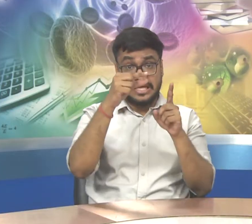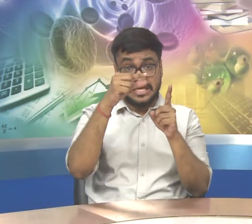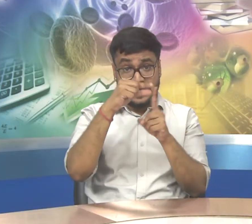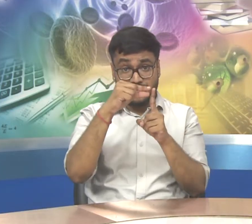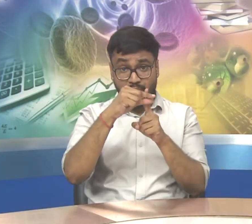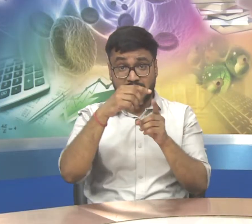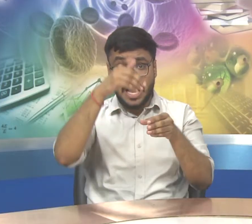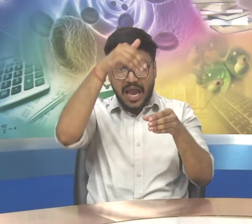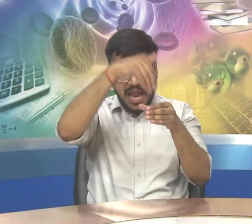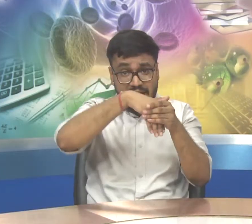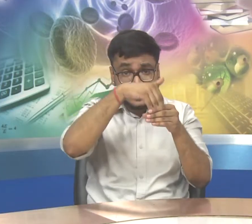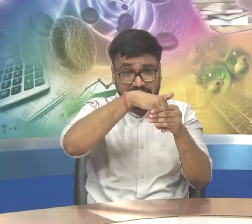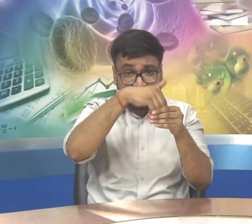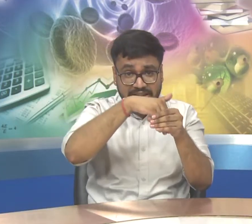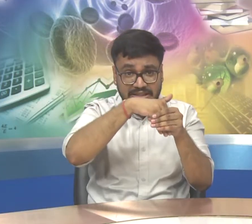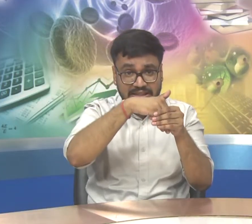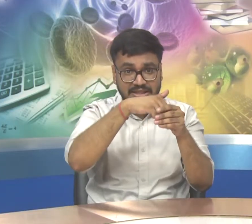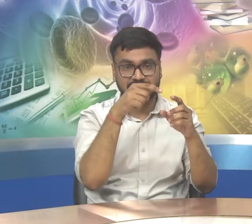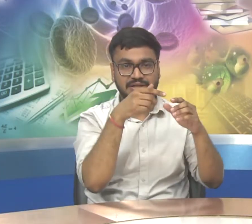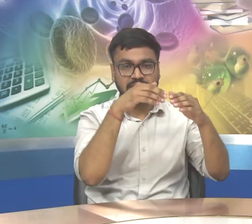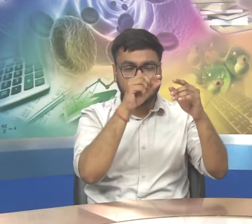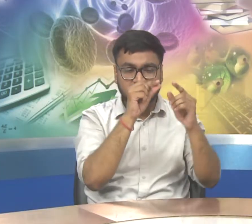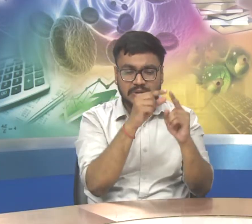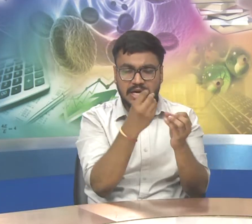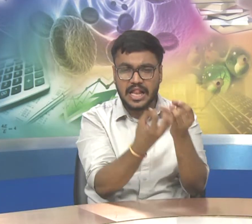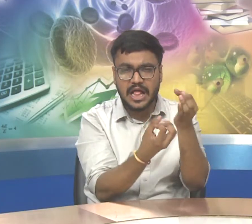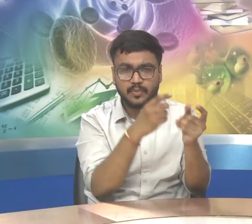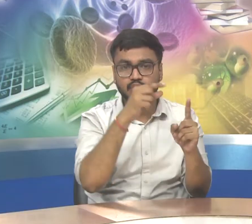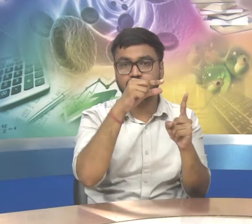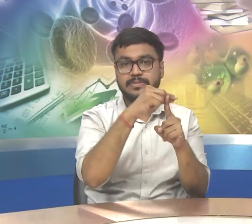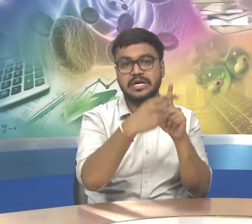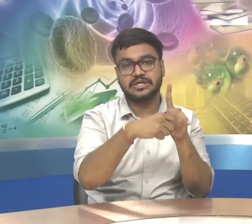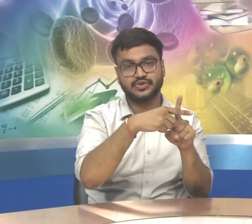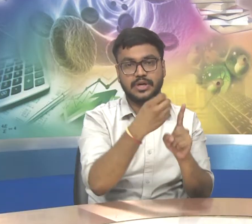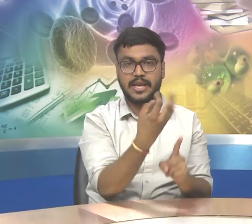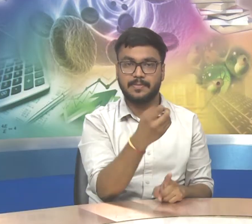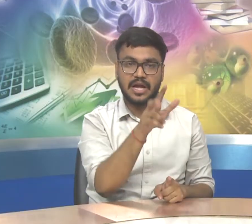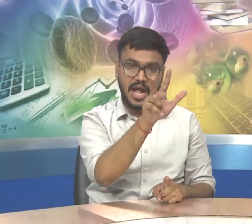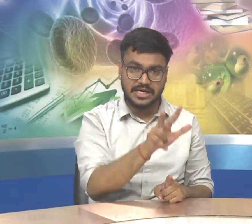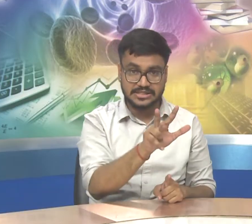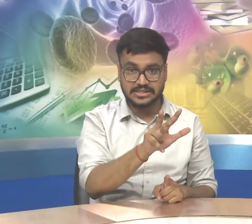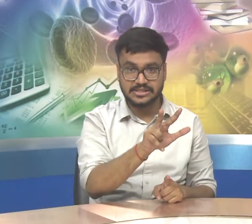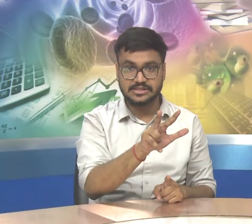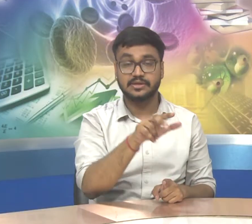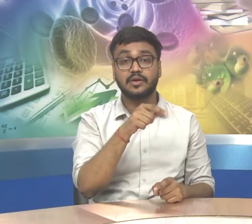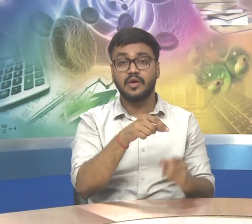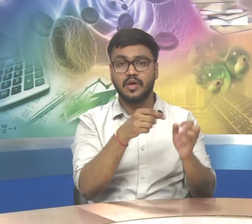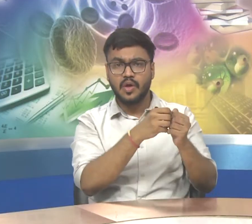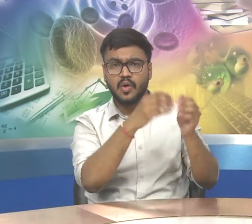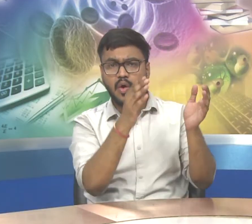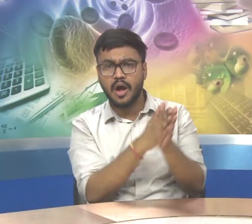means an oxygen atom has 8 protons and total of